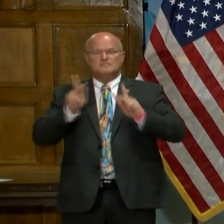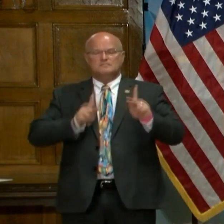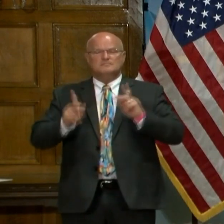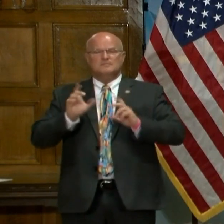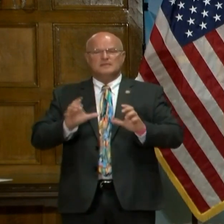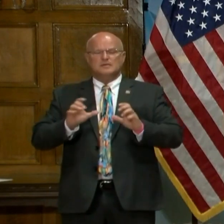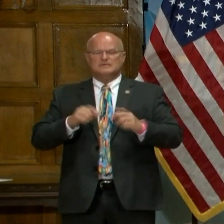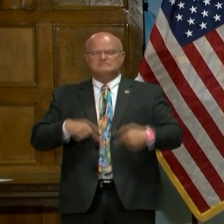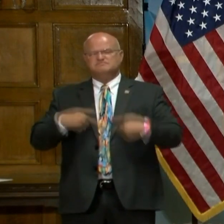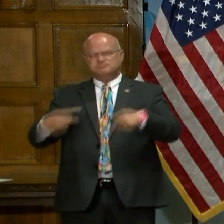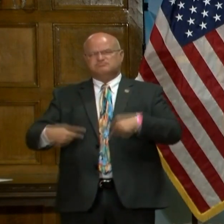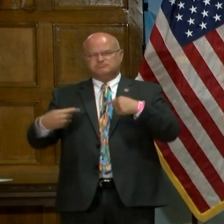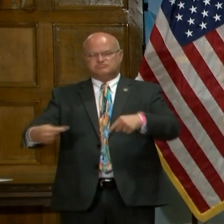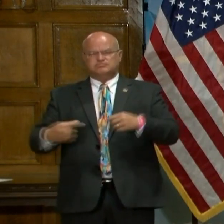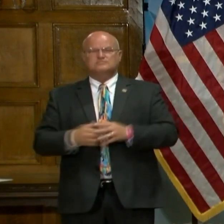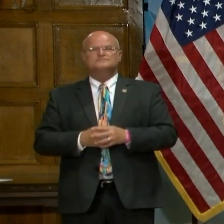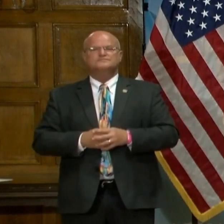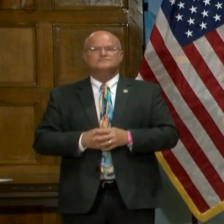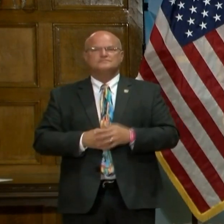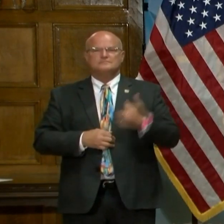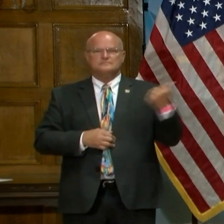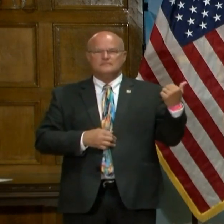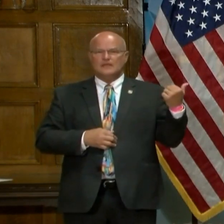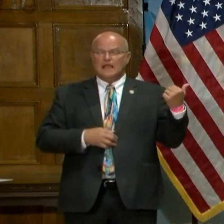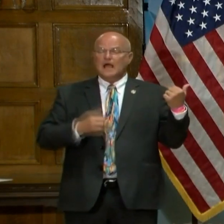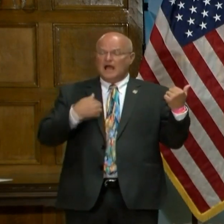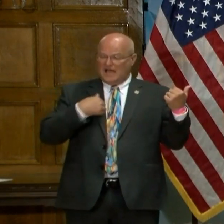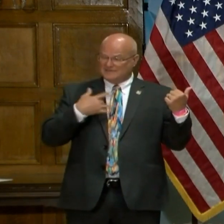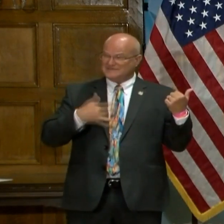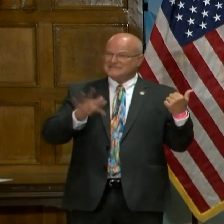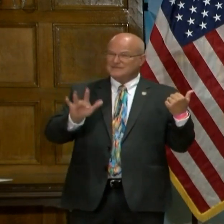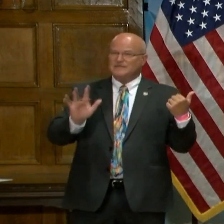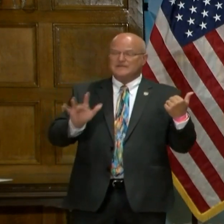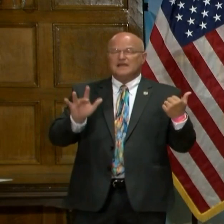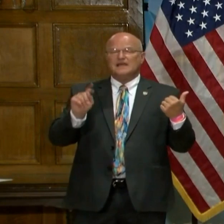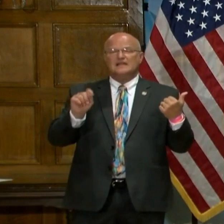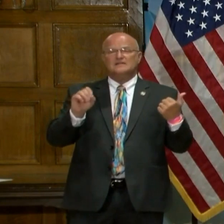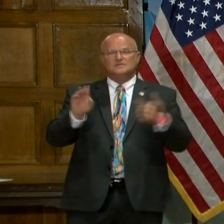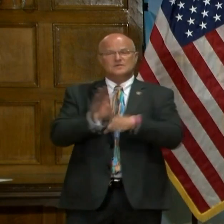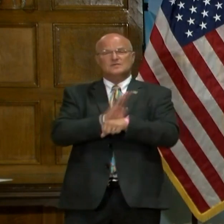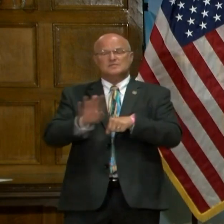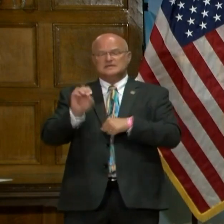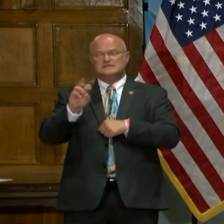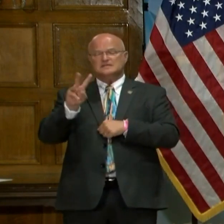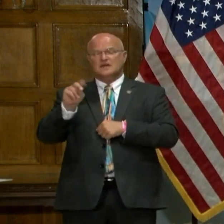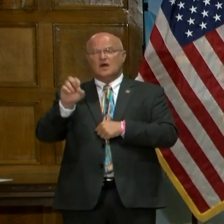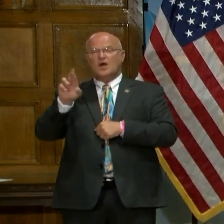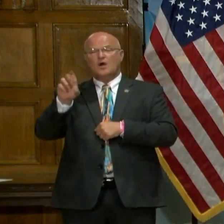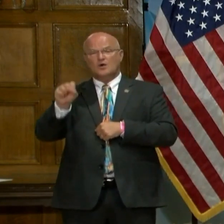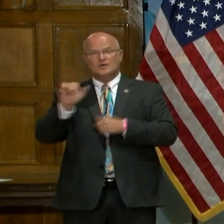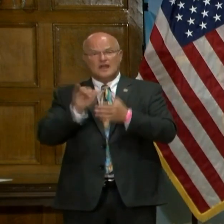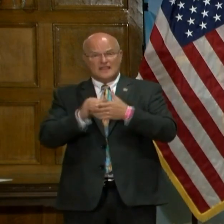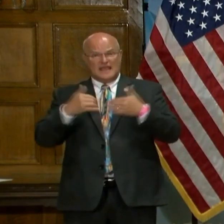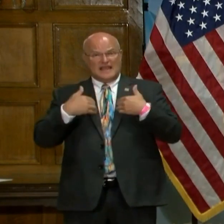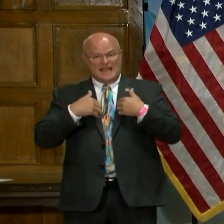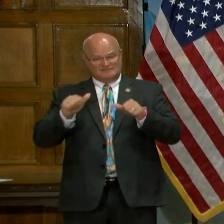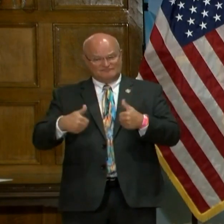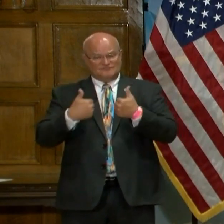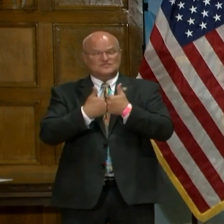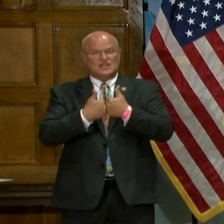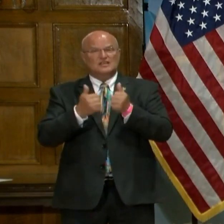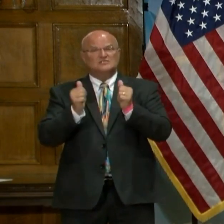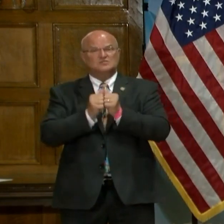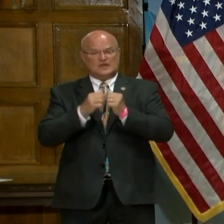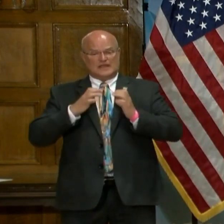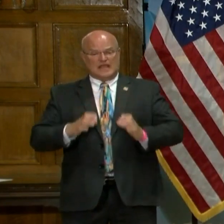are being difficult? Well, I'm sympathetic to the business owners that have a challenge